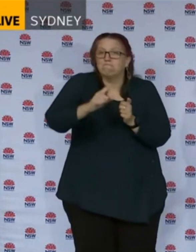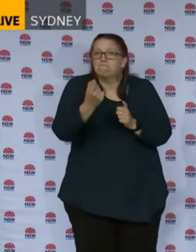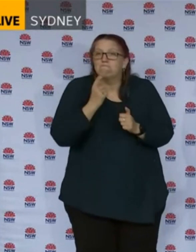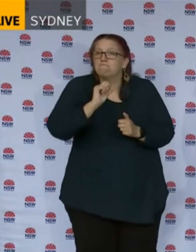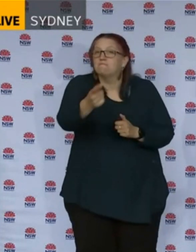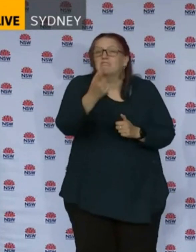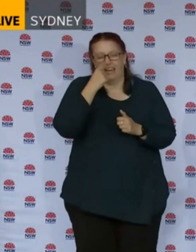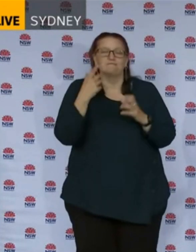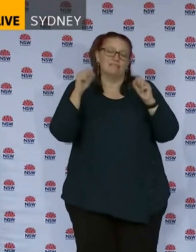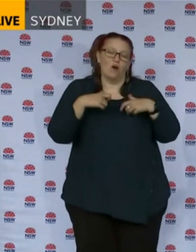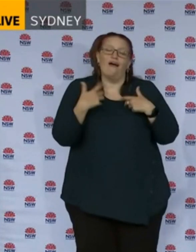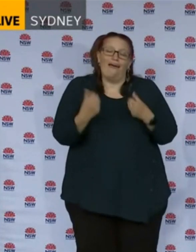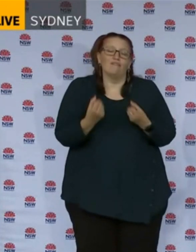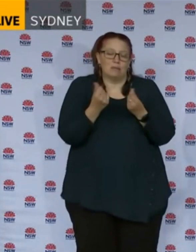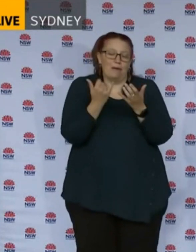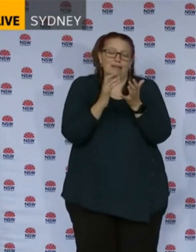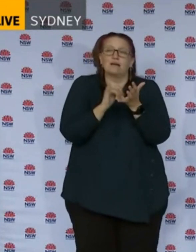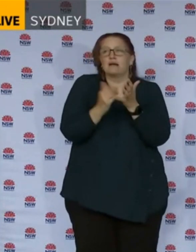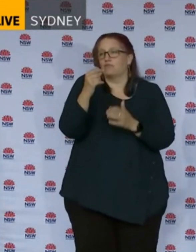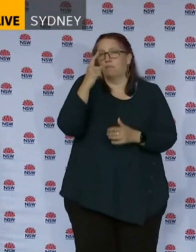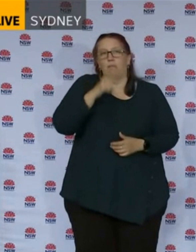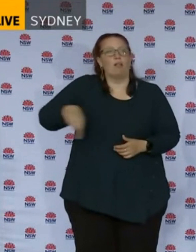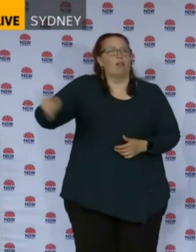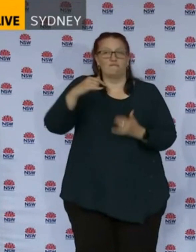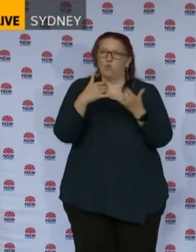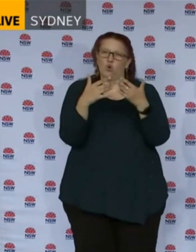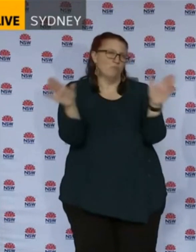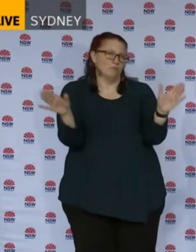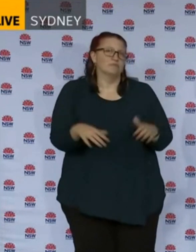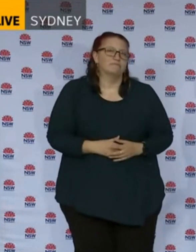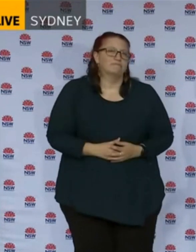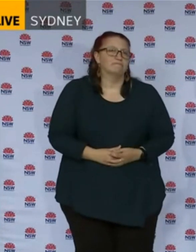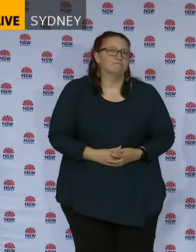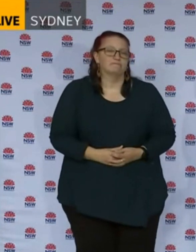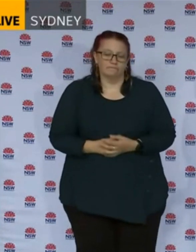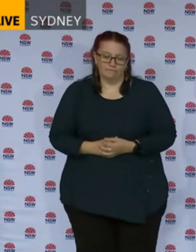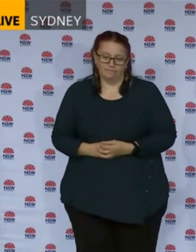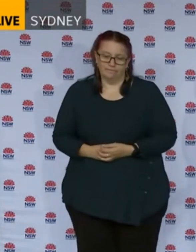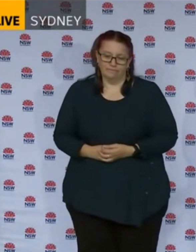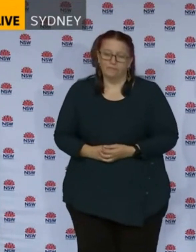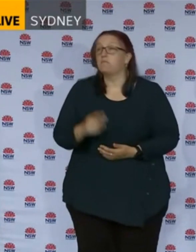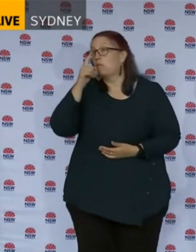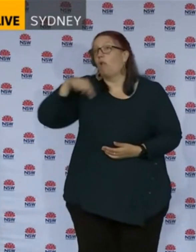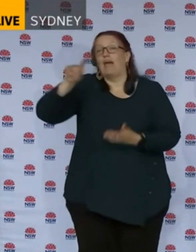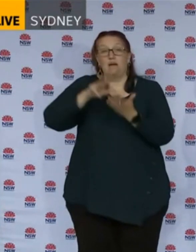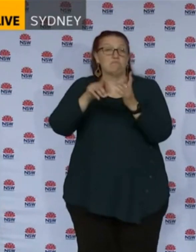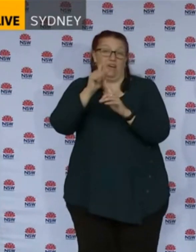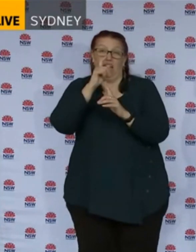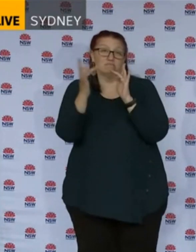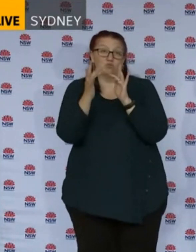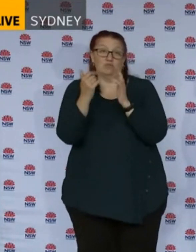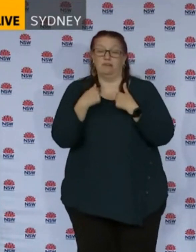a range of issues. So that was very open to a large number of people, that contact, and I'd